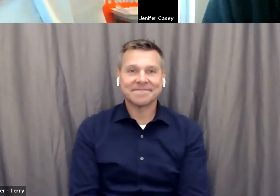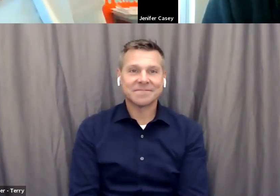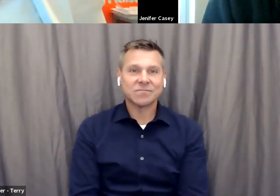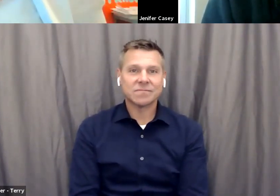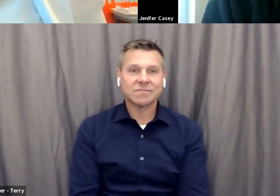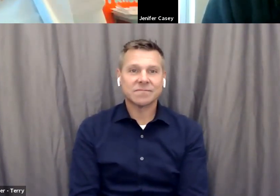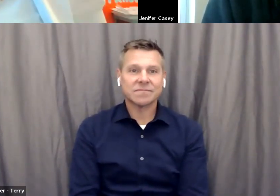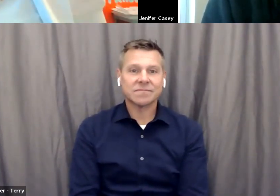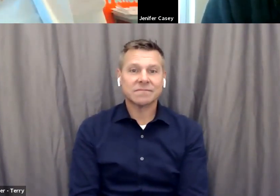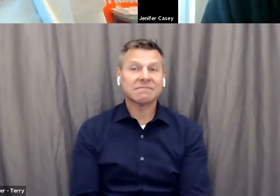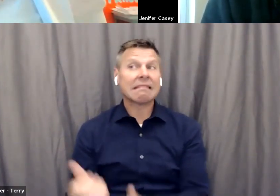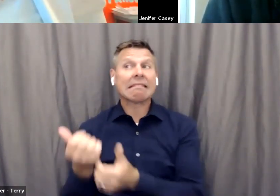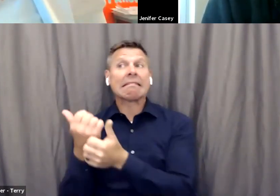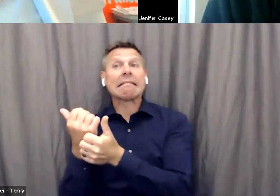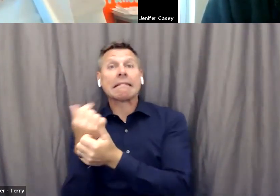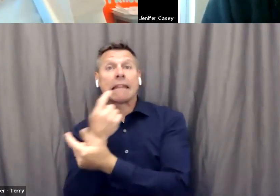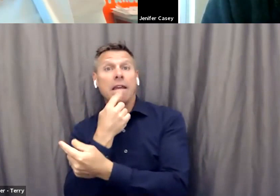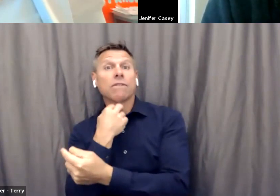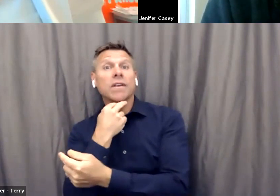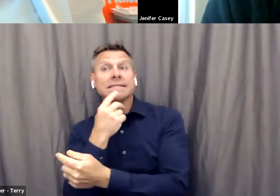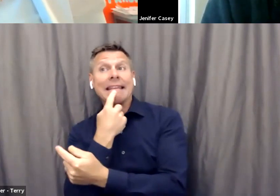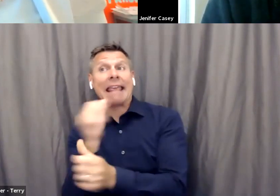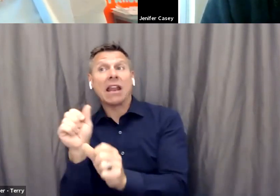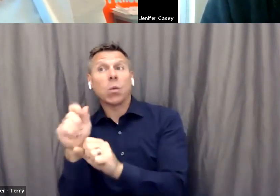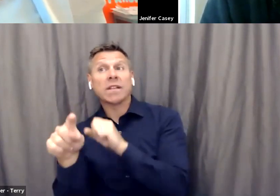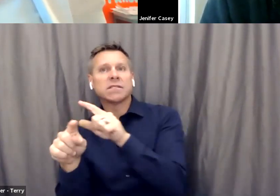So if there are any questions, if you can put them in the Q&A,